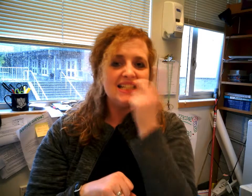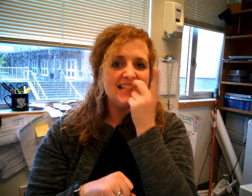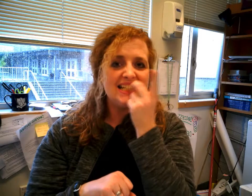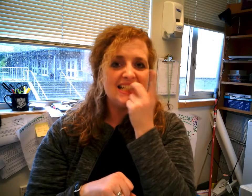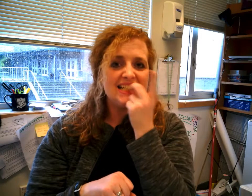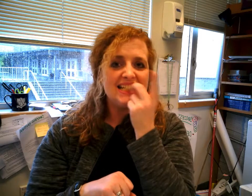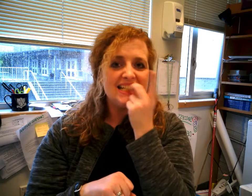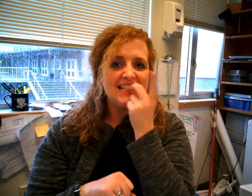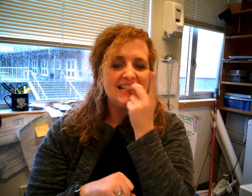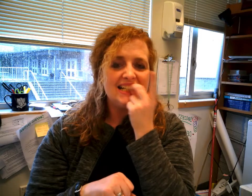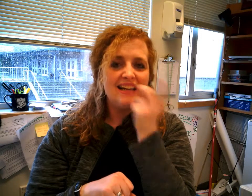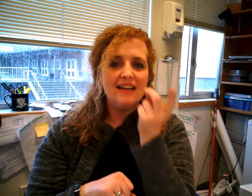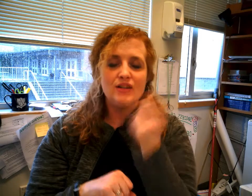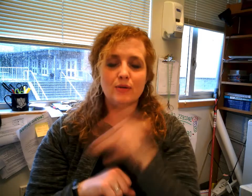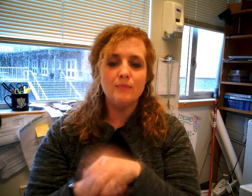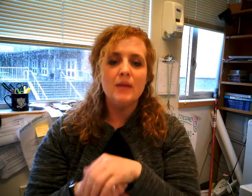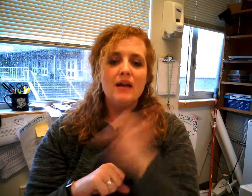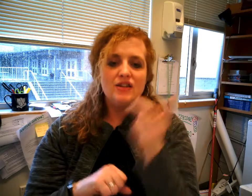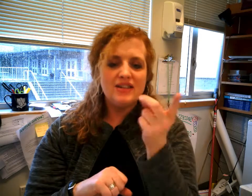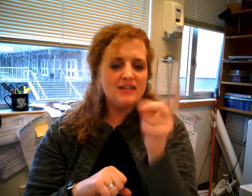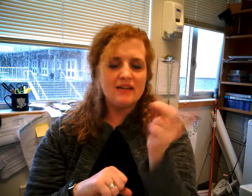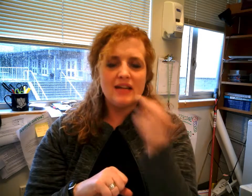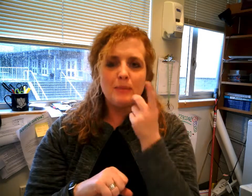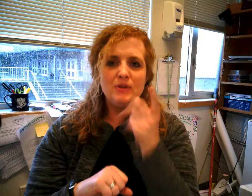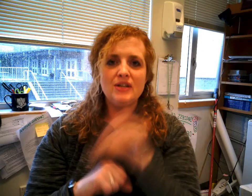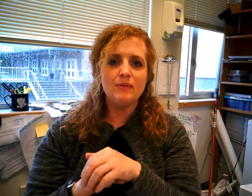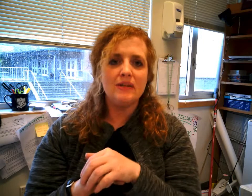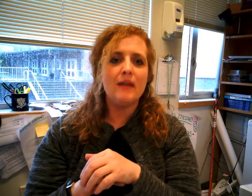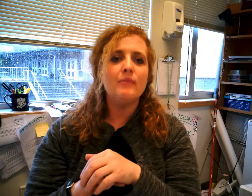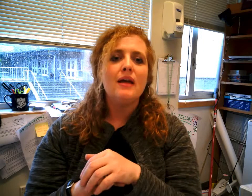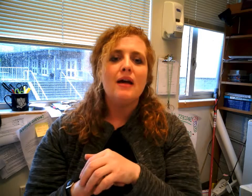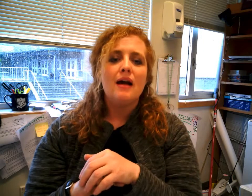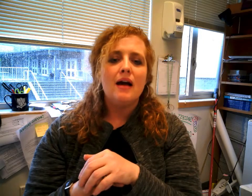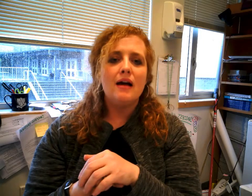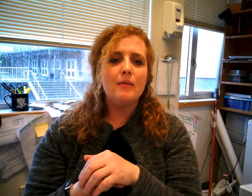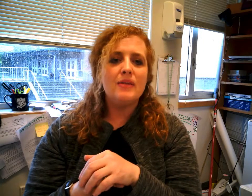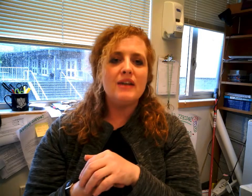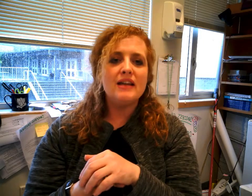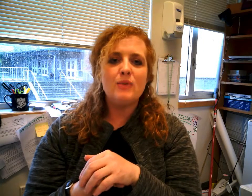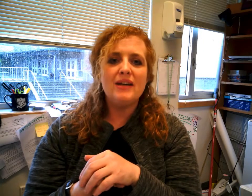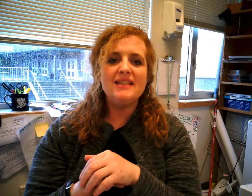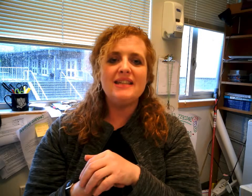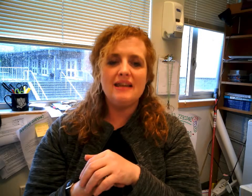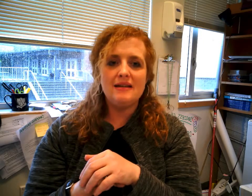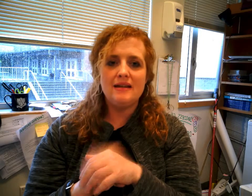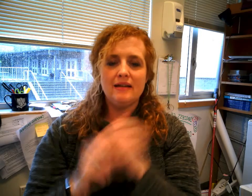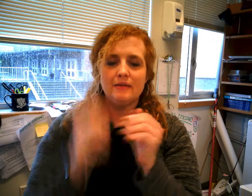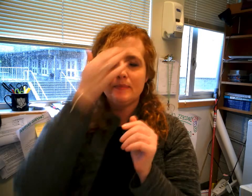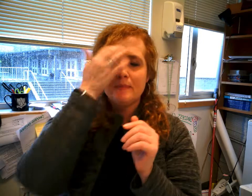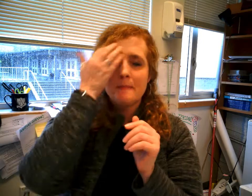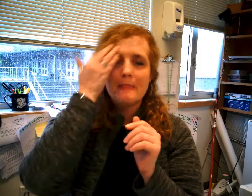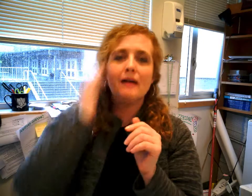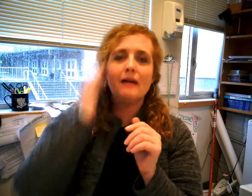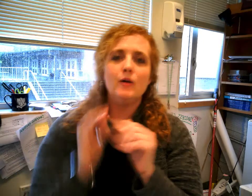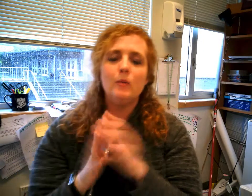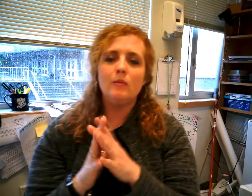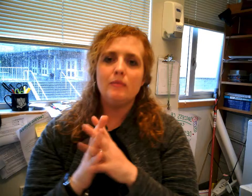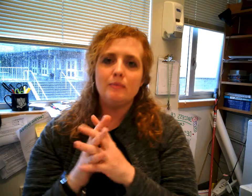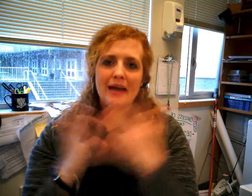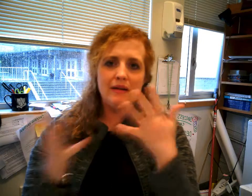dentist. So just tap your teeth with that. The next one is Indian. Back in